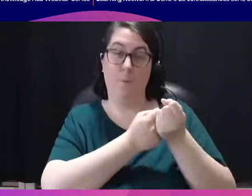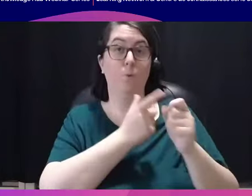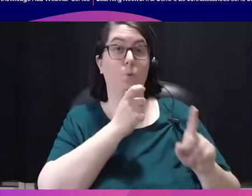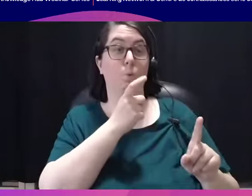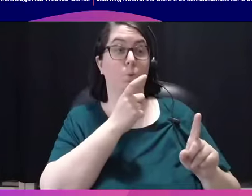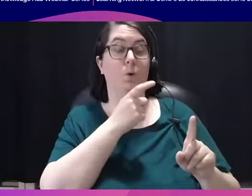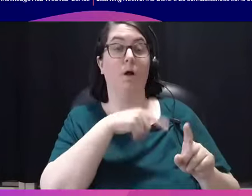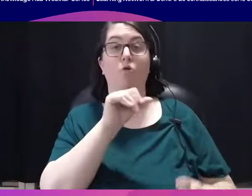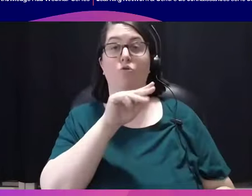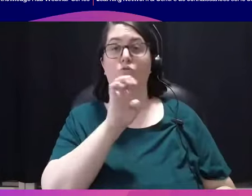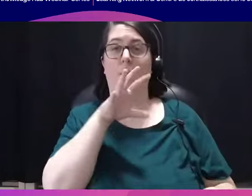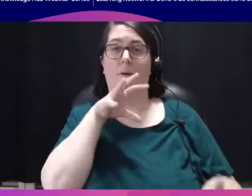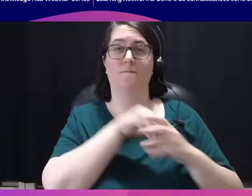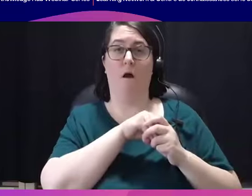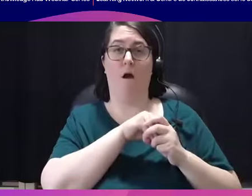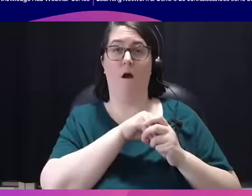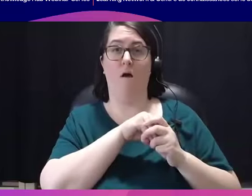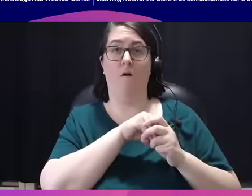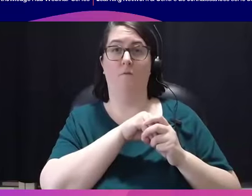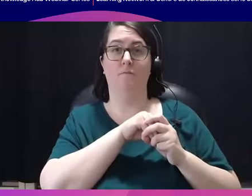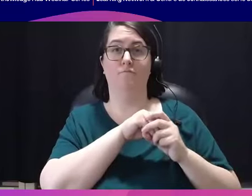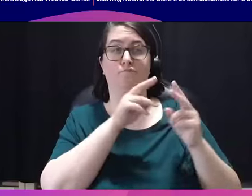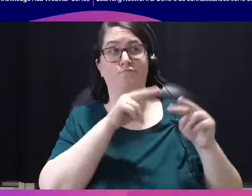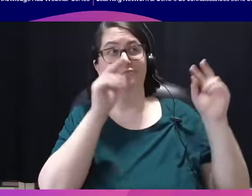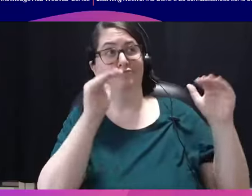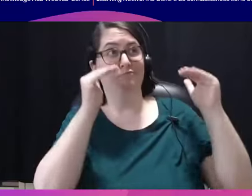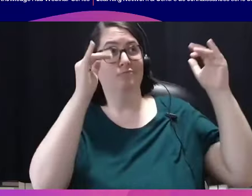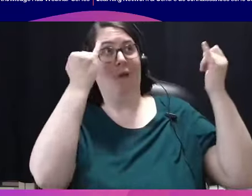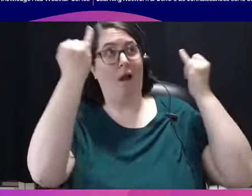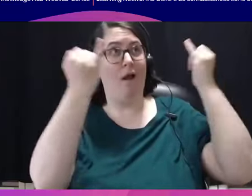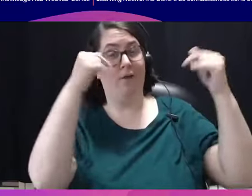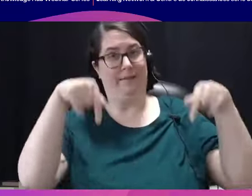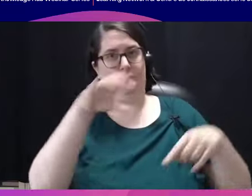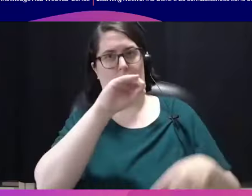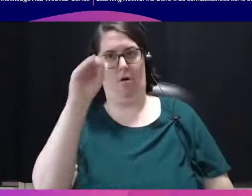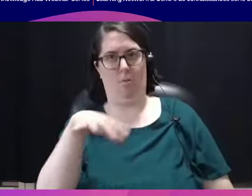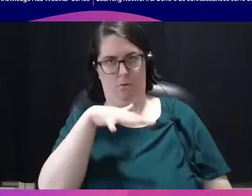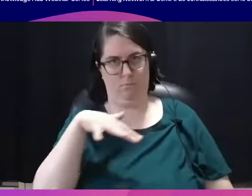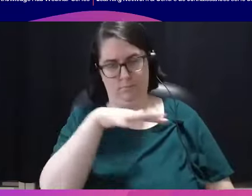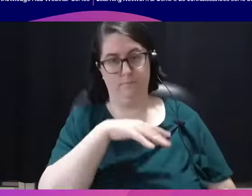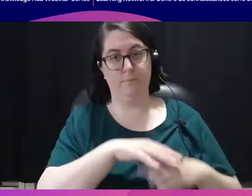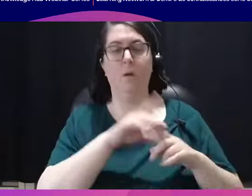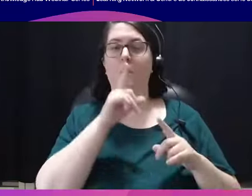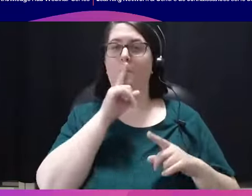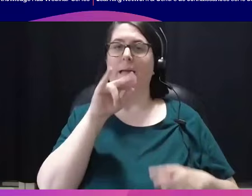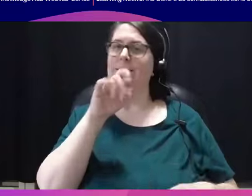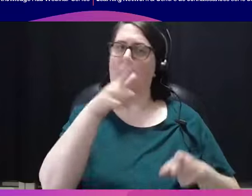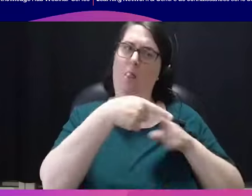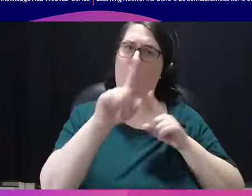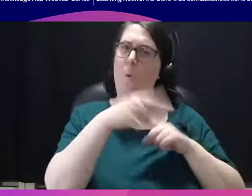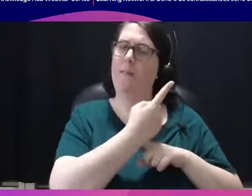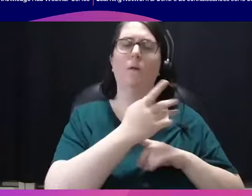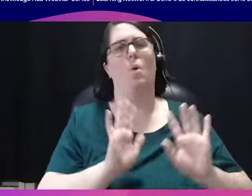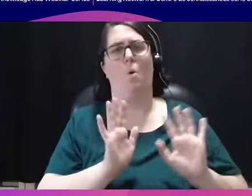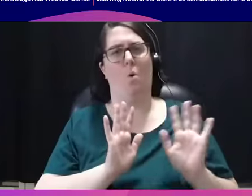to crime-involved, ideologically radicalized individuals here in Ottawa. It's not incels in particular,